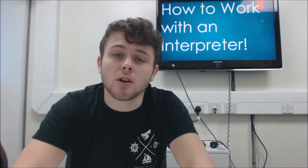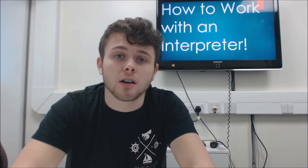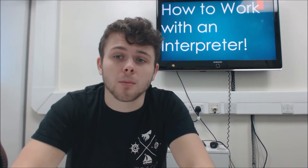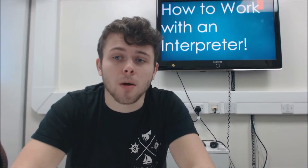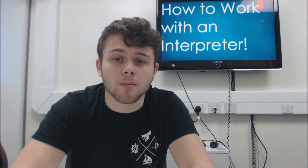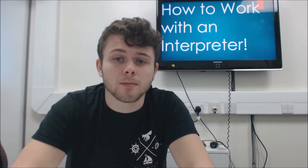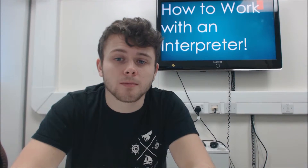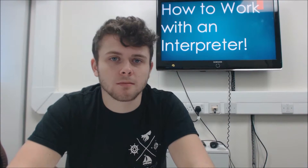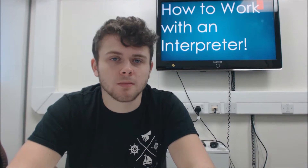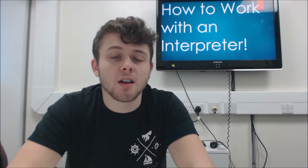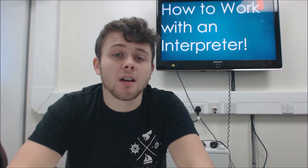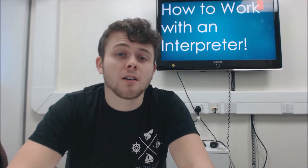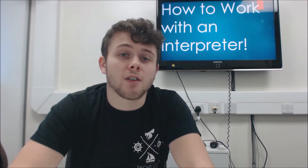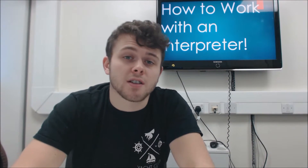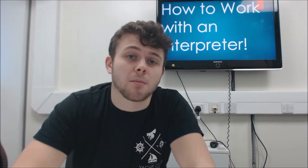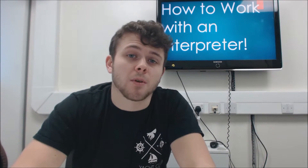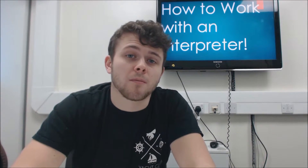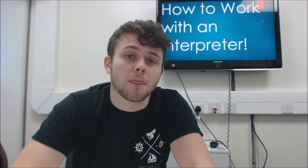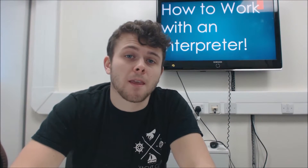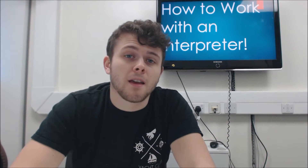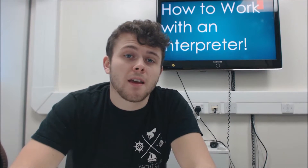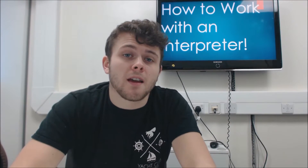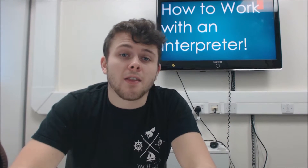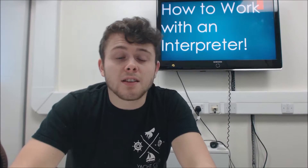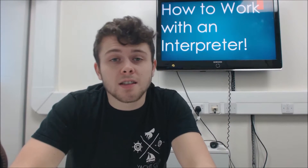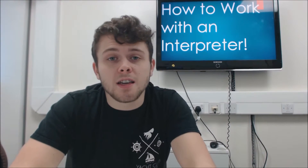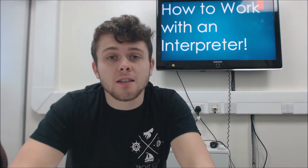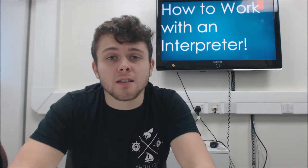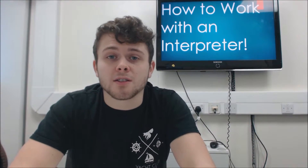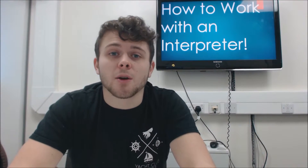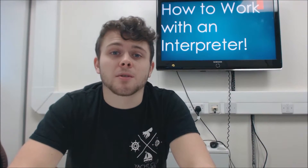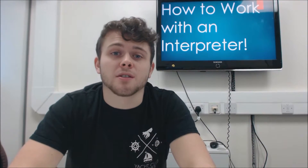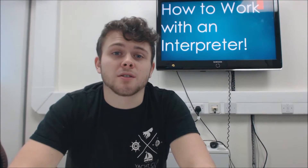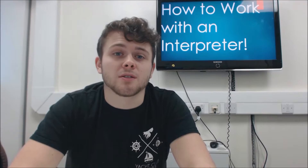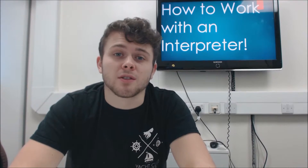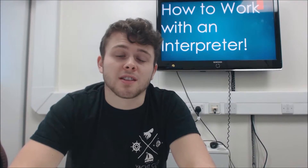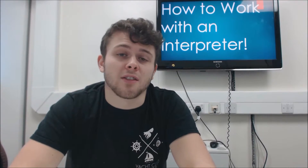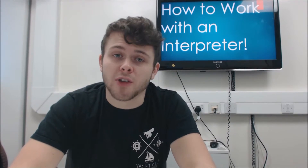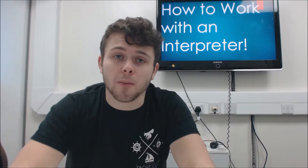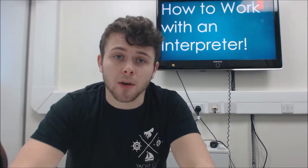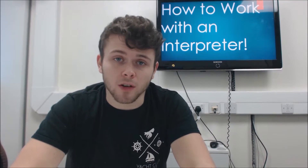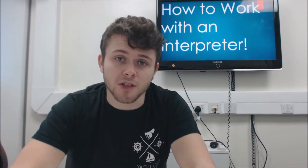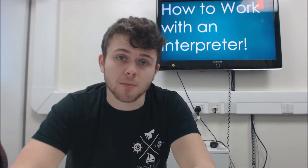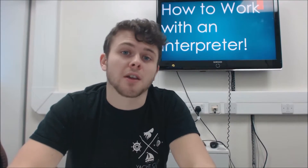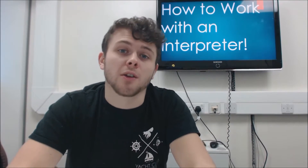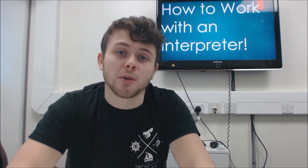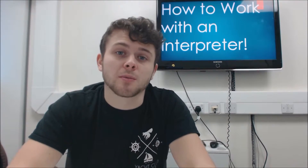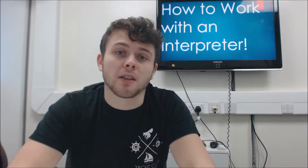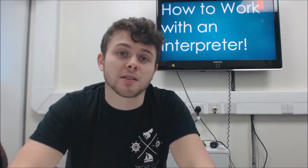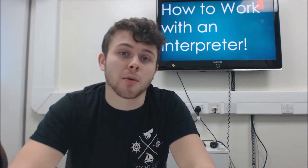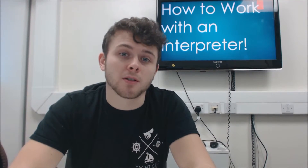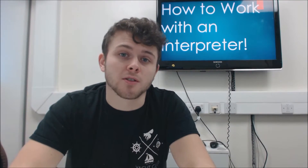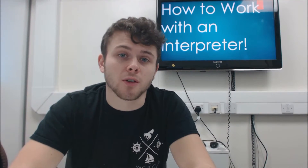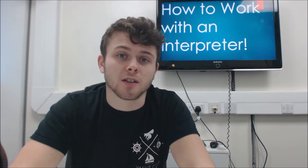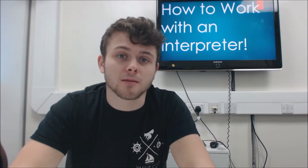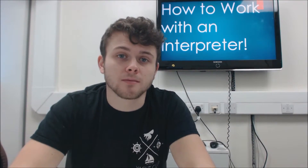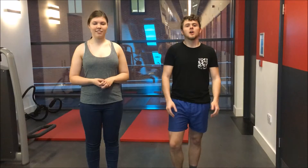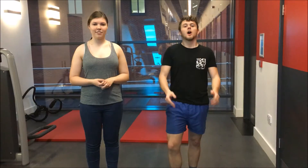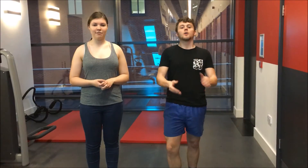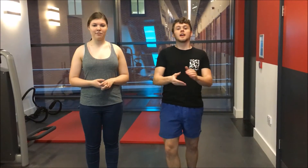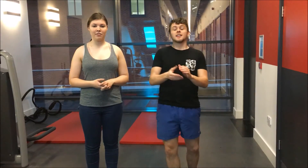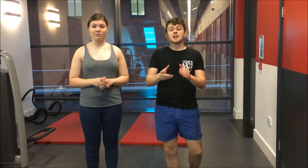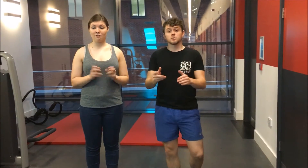idea what you're talking about. For example, in this scene, the interpreter doesn't understand the terminology being used by the sports